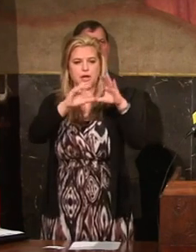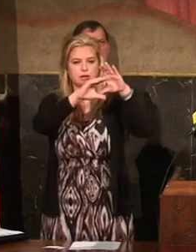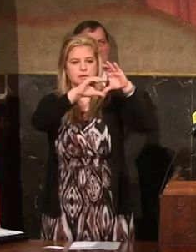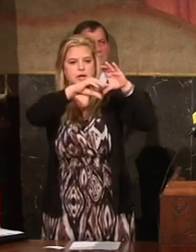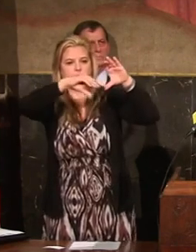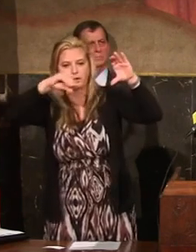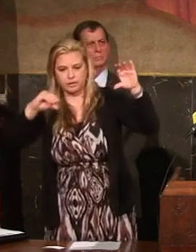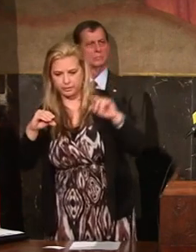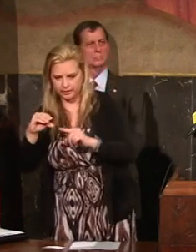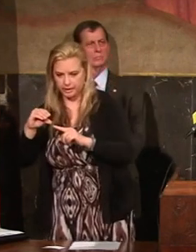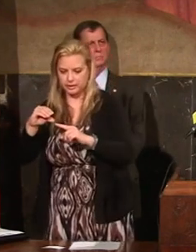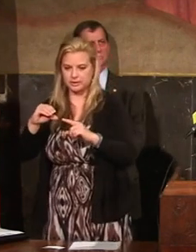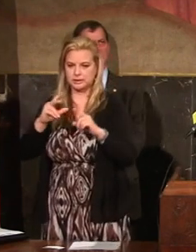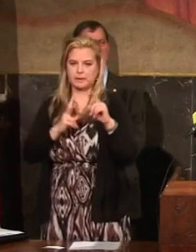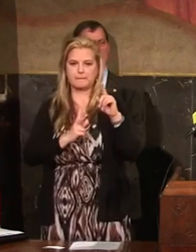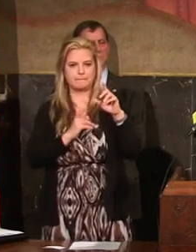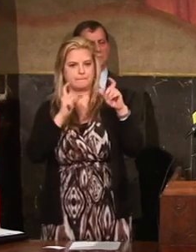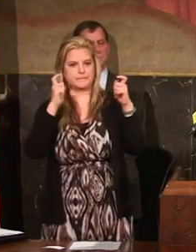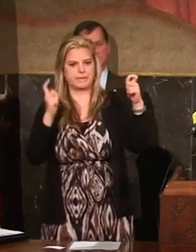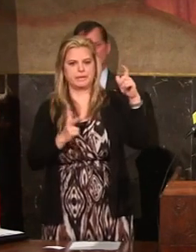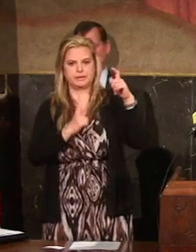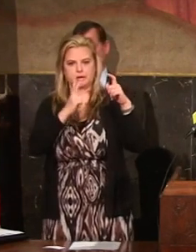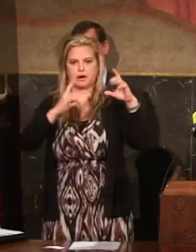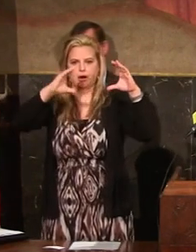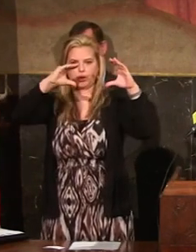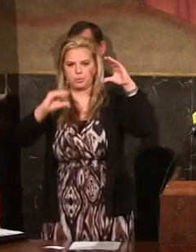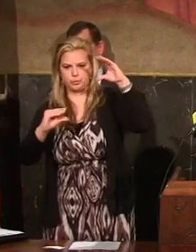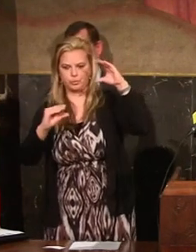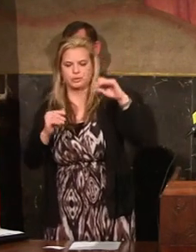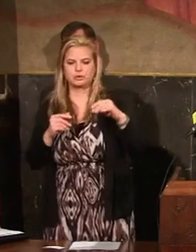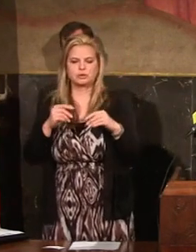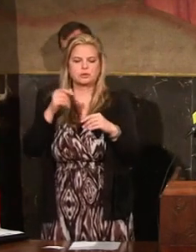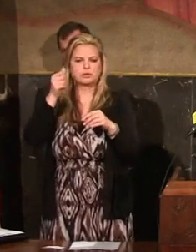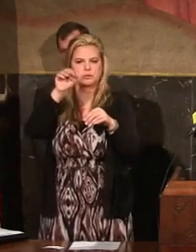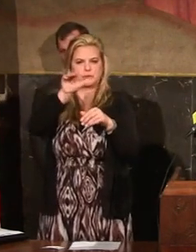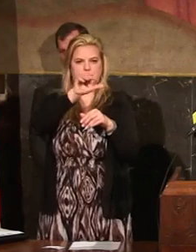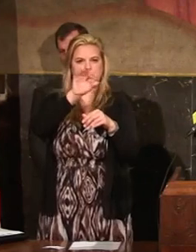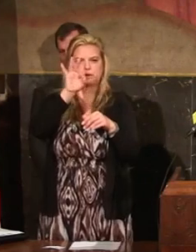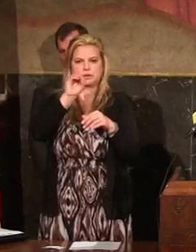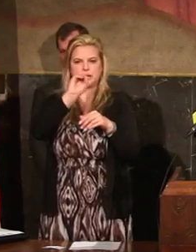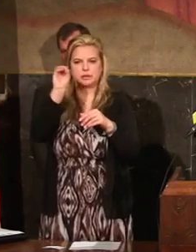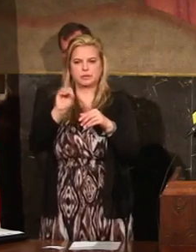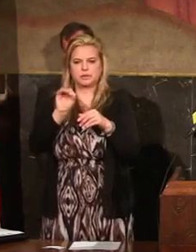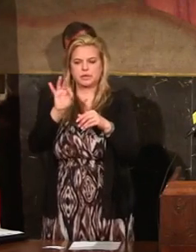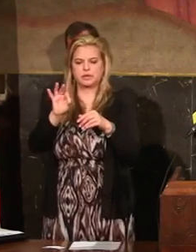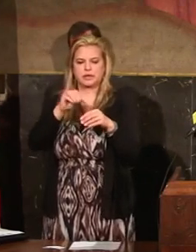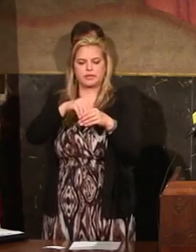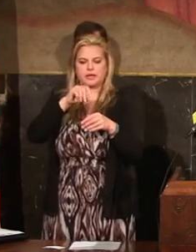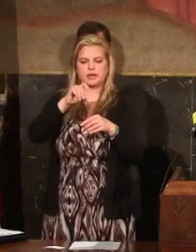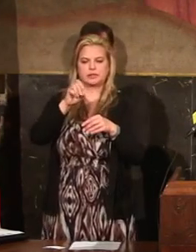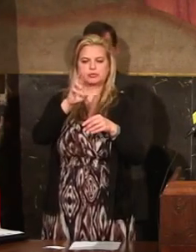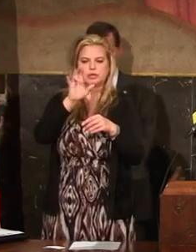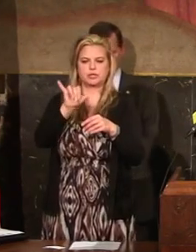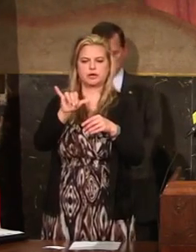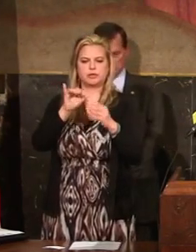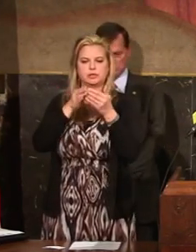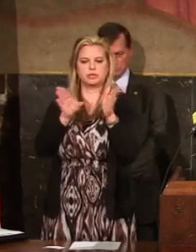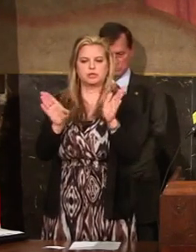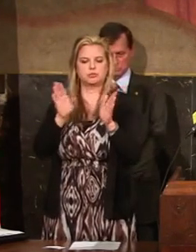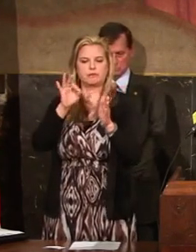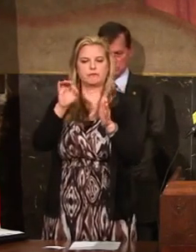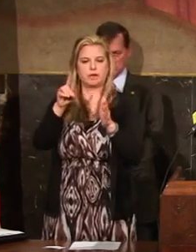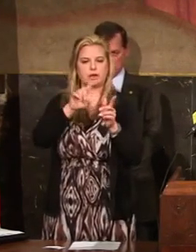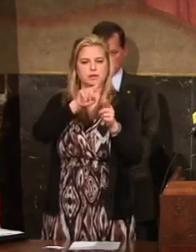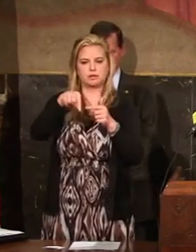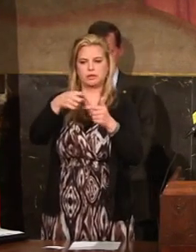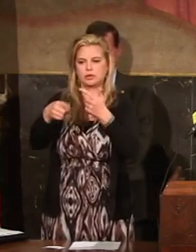that, that is a very big cut. And a reminder, almost 90% of the money in the discretionary general fund goes to